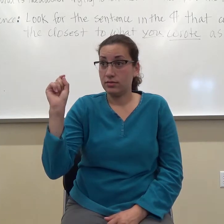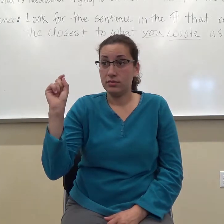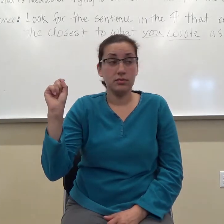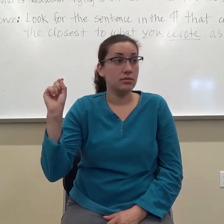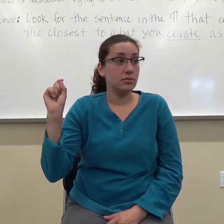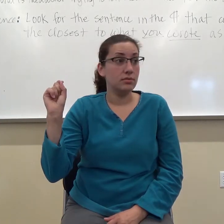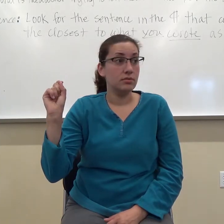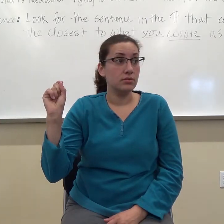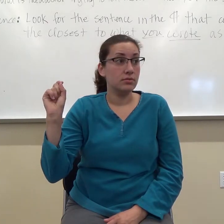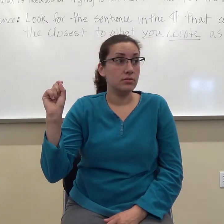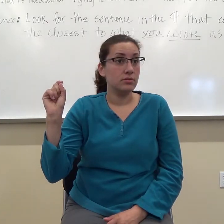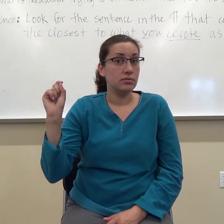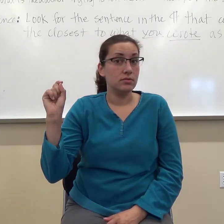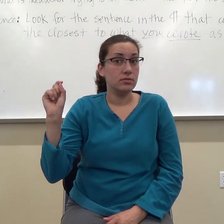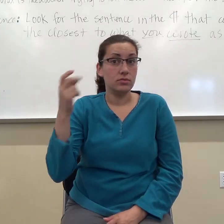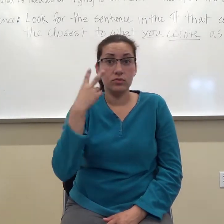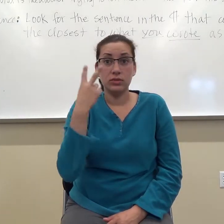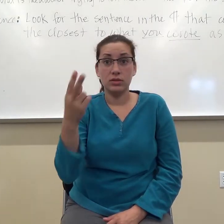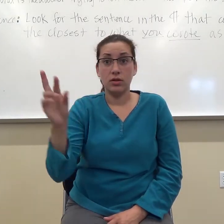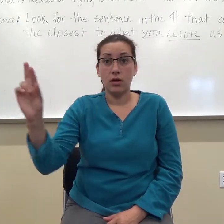in this paragraph?